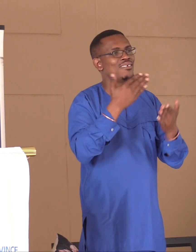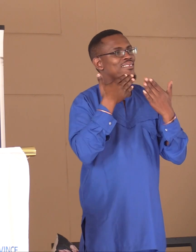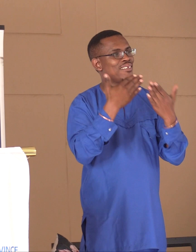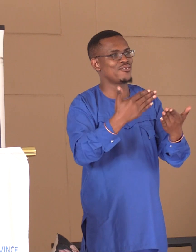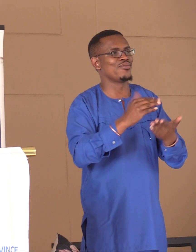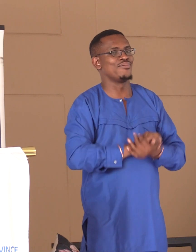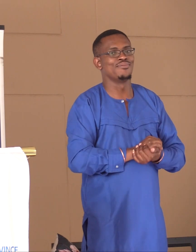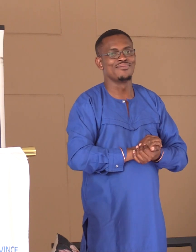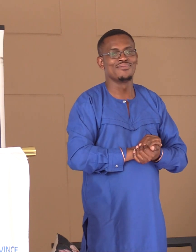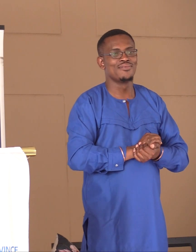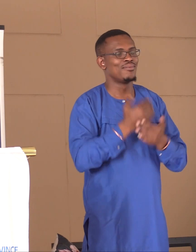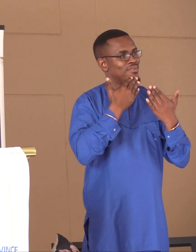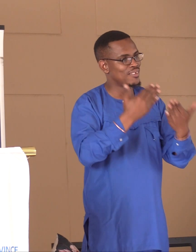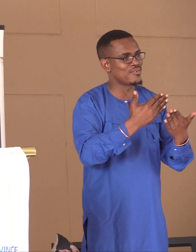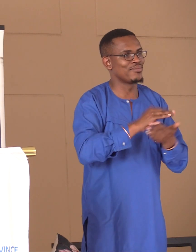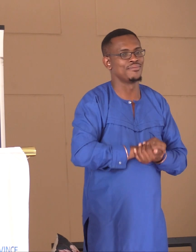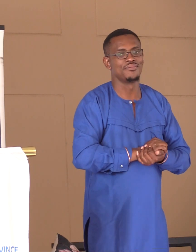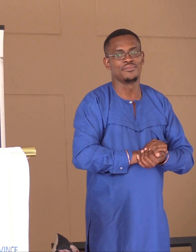all. Thank you.